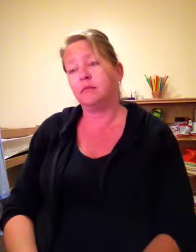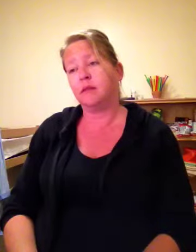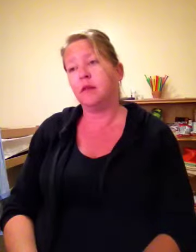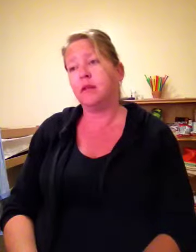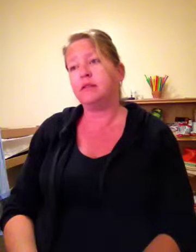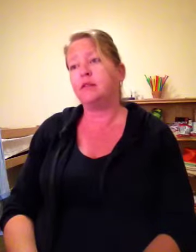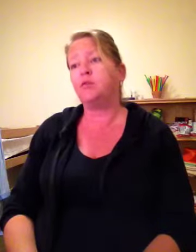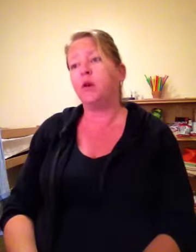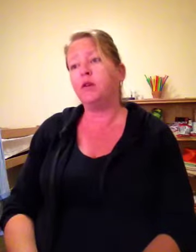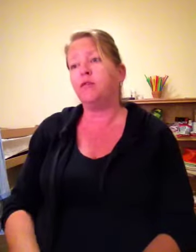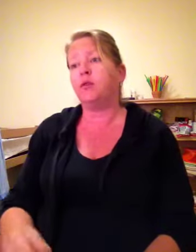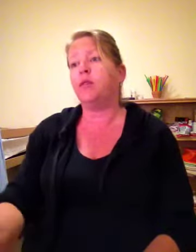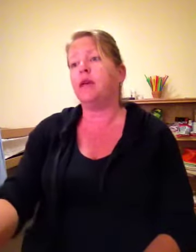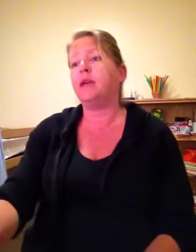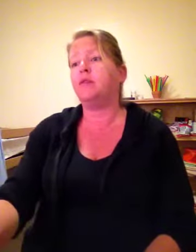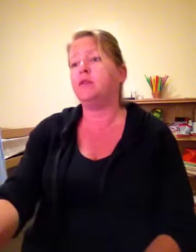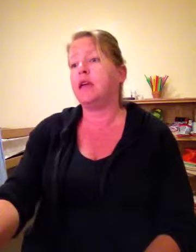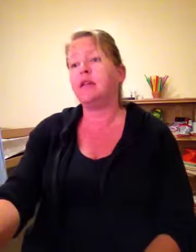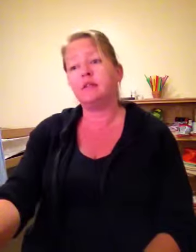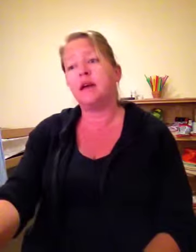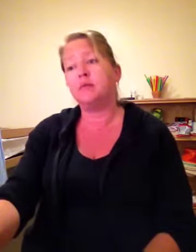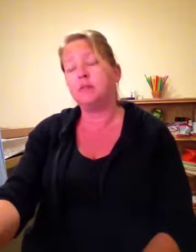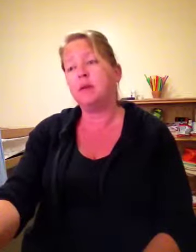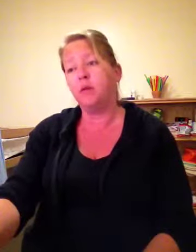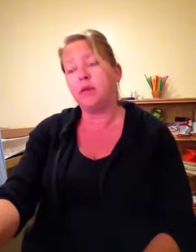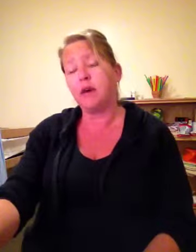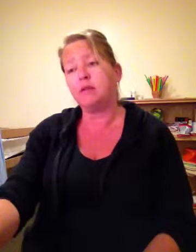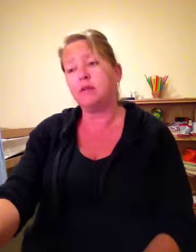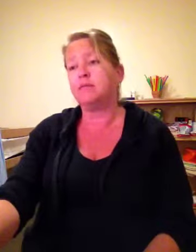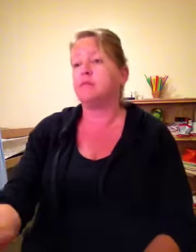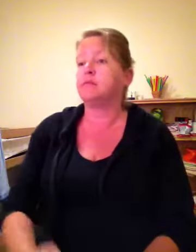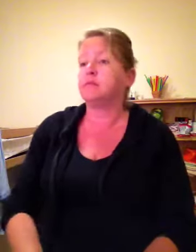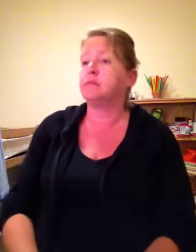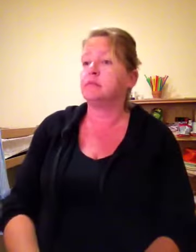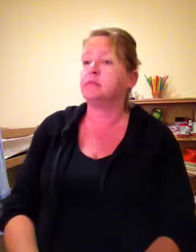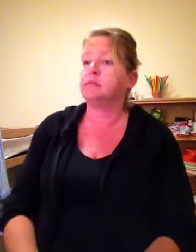Oh, that sounds wonderful. Thank you for taking the time to meet with us.